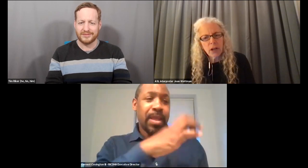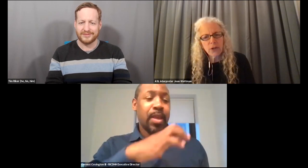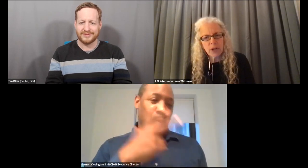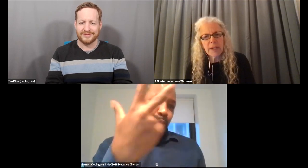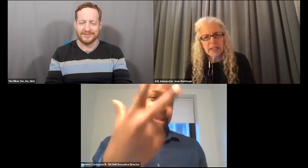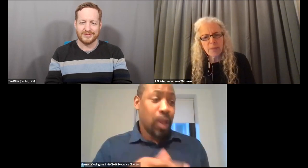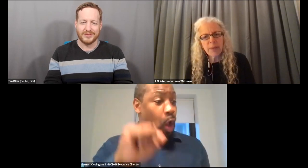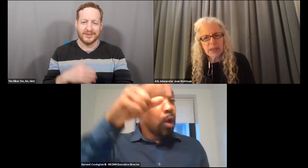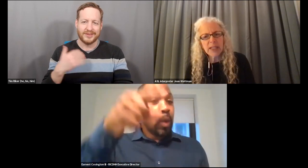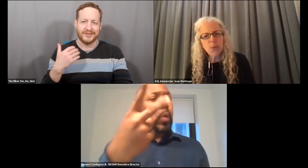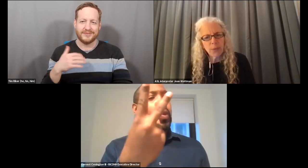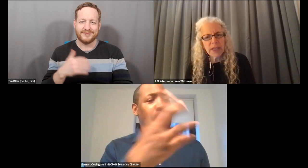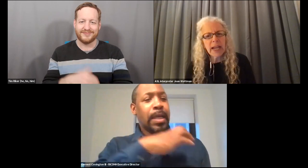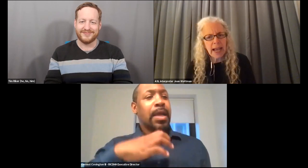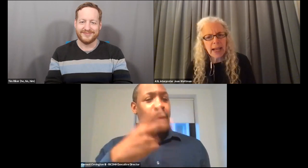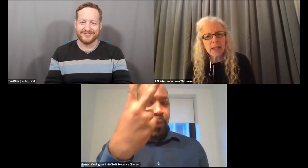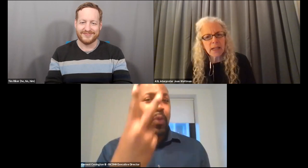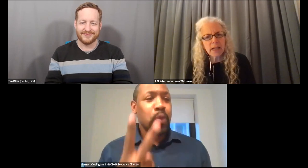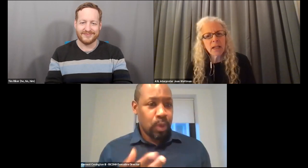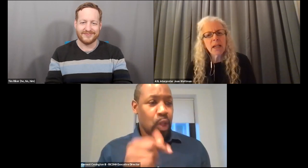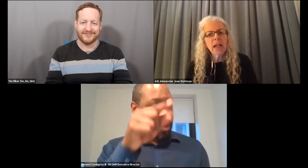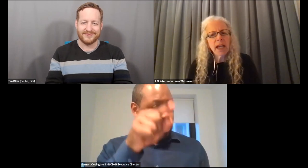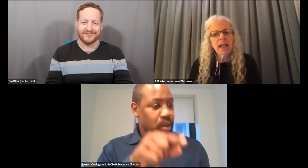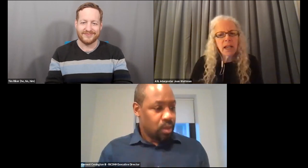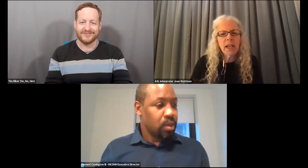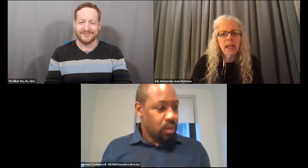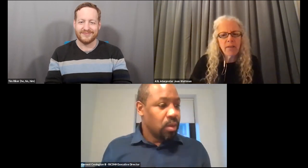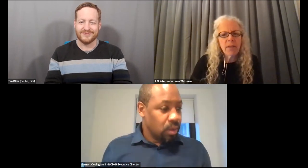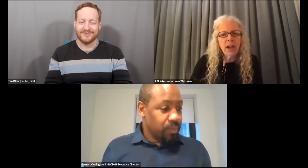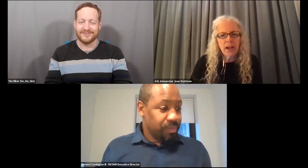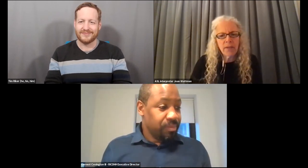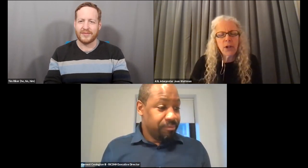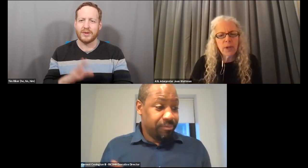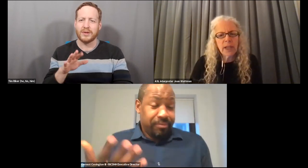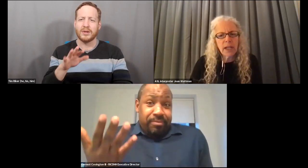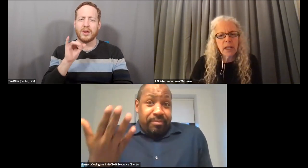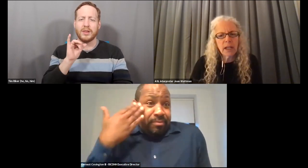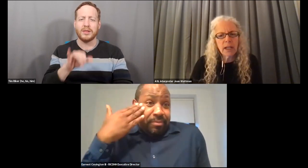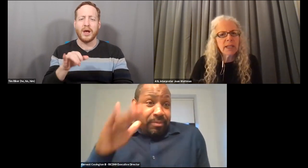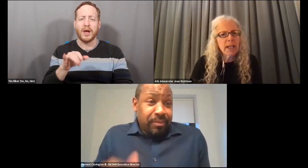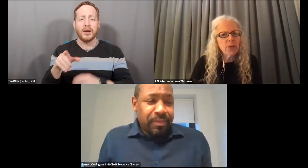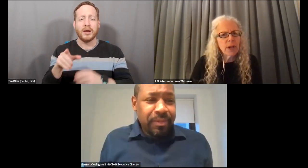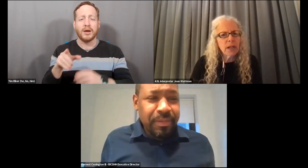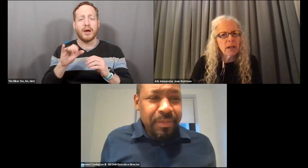other committees, but with this one with the tech access and video relay, it's saying three.